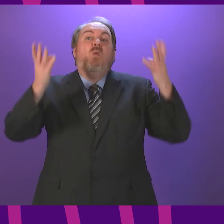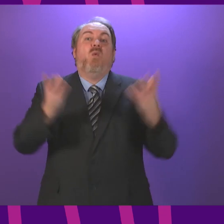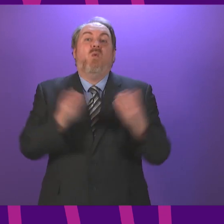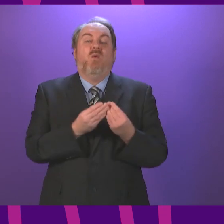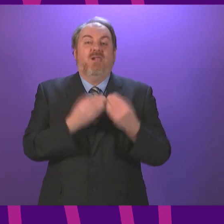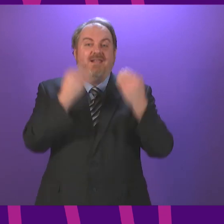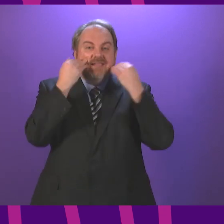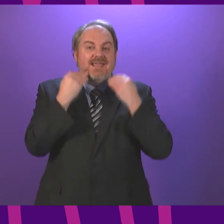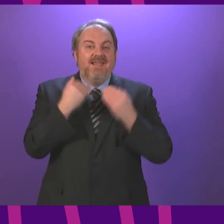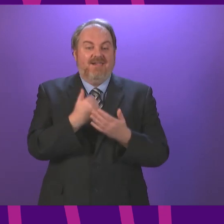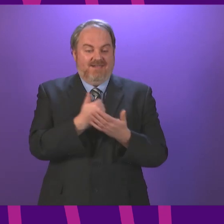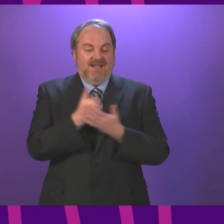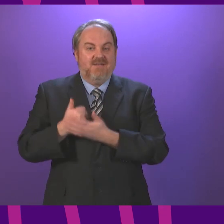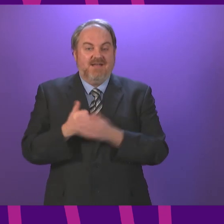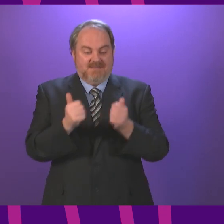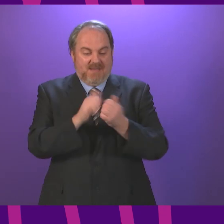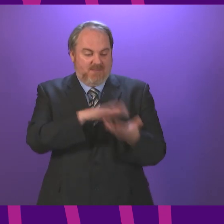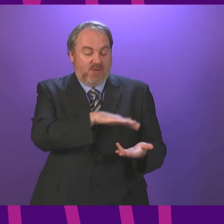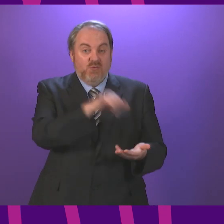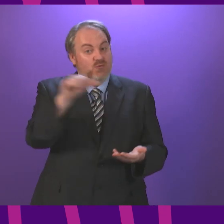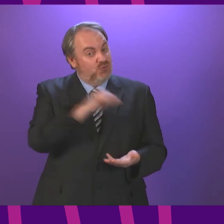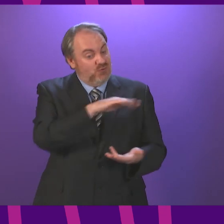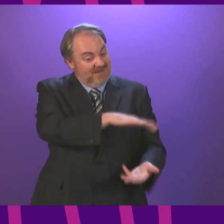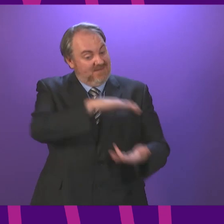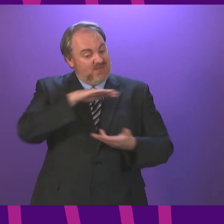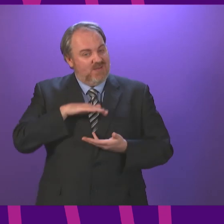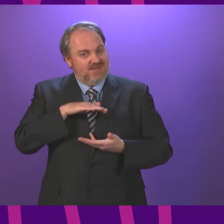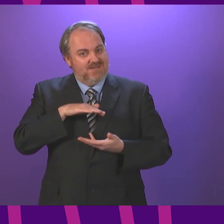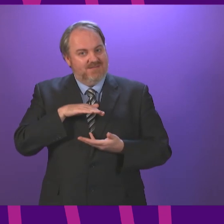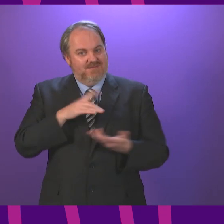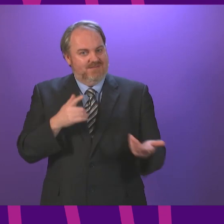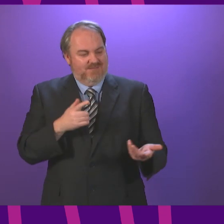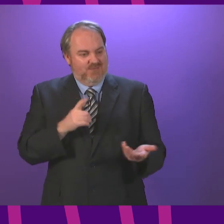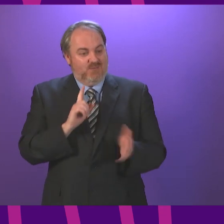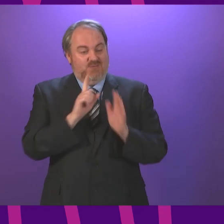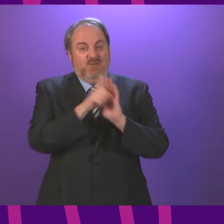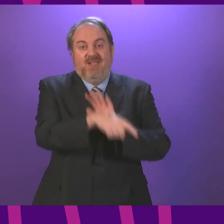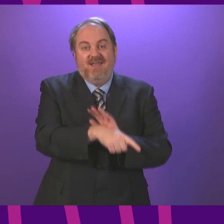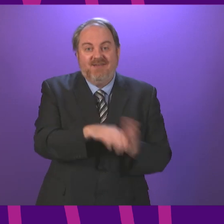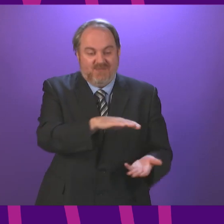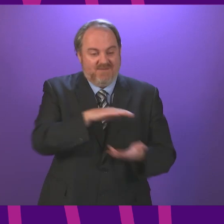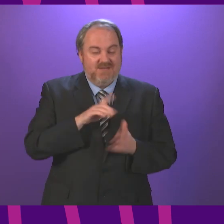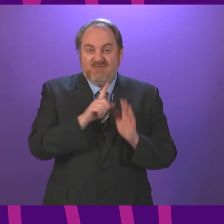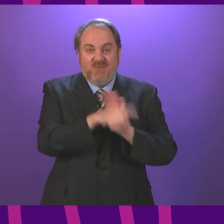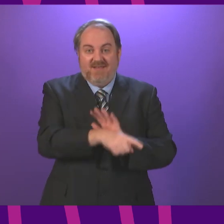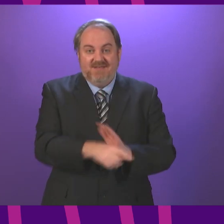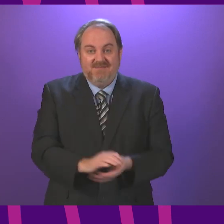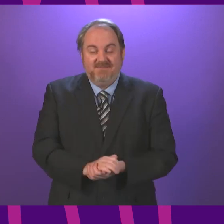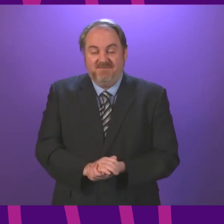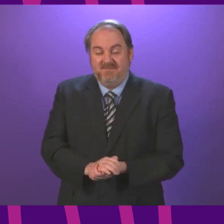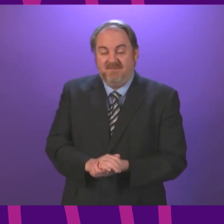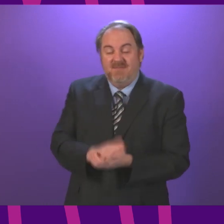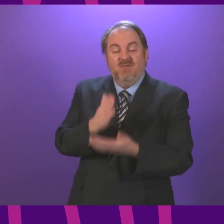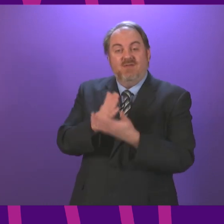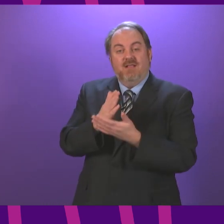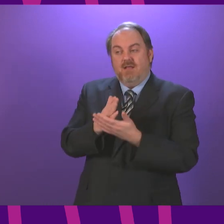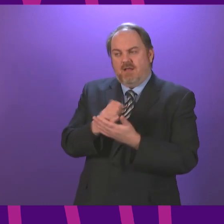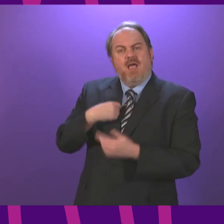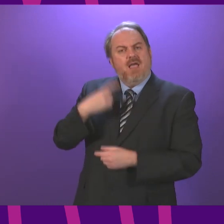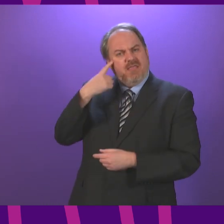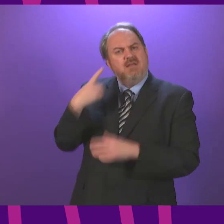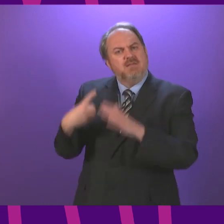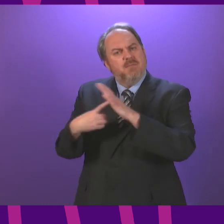not legal advice after you give evidence. Now, the first minister has rightly had the opportunity to address the committee yesterday. And I do agree with her. It